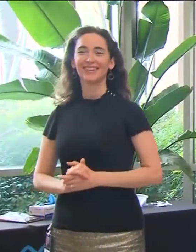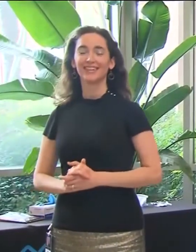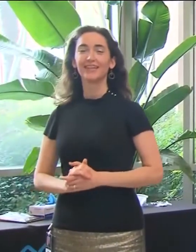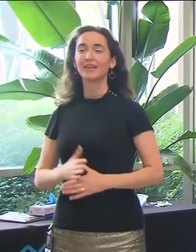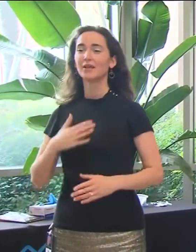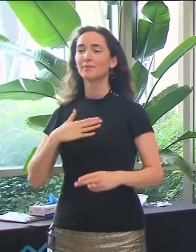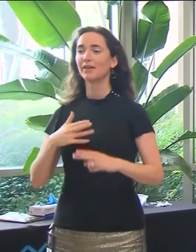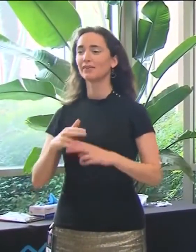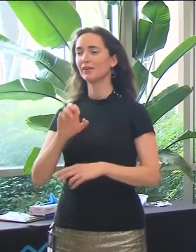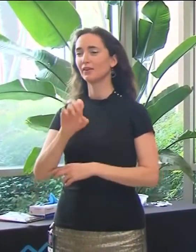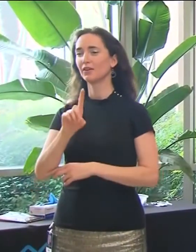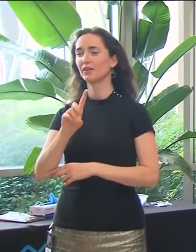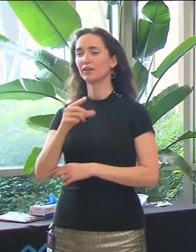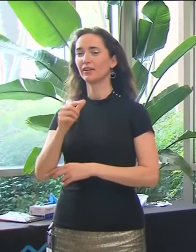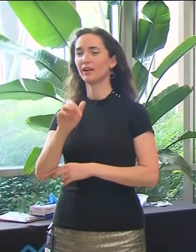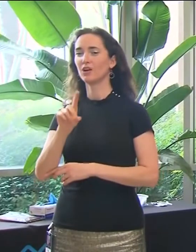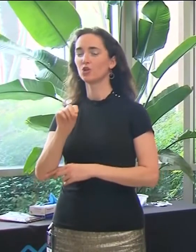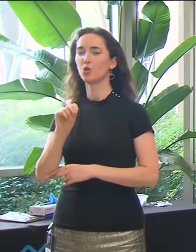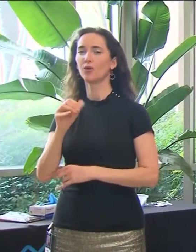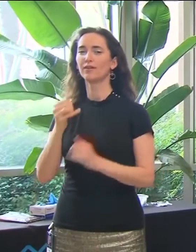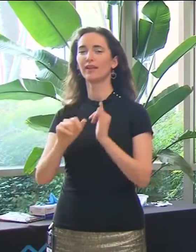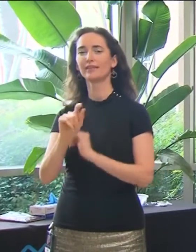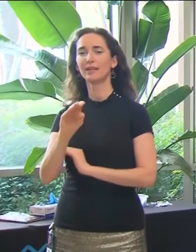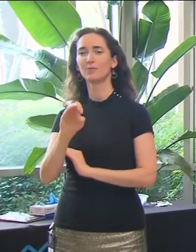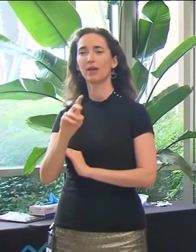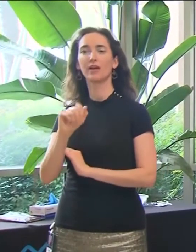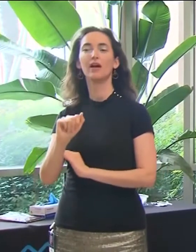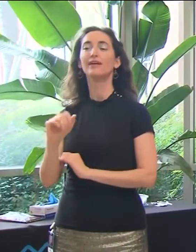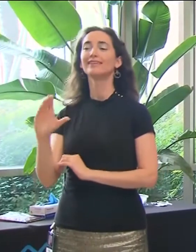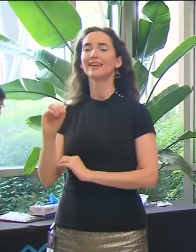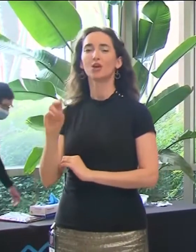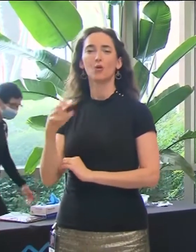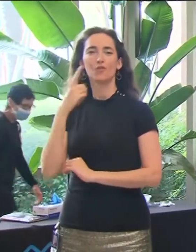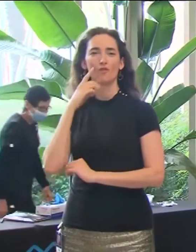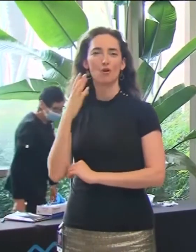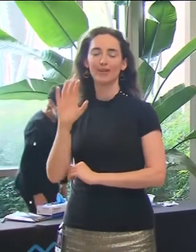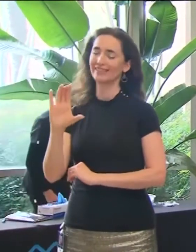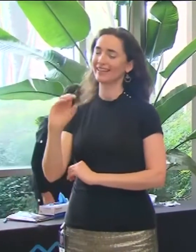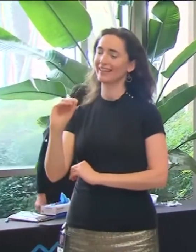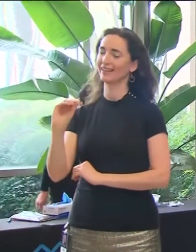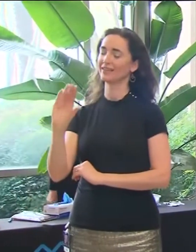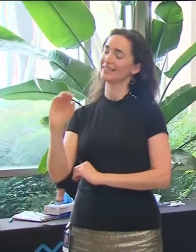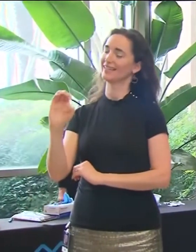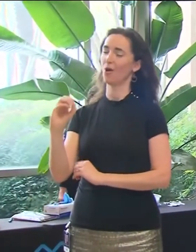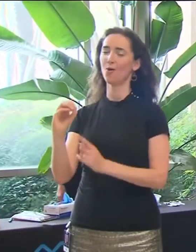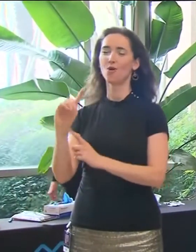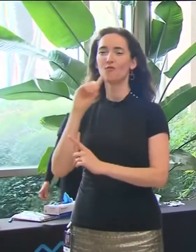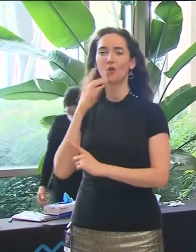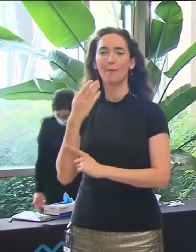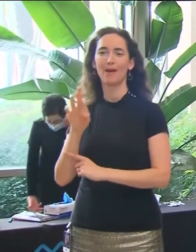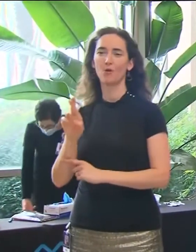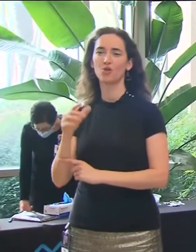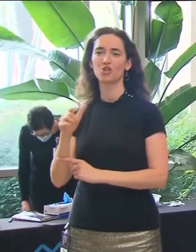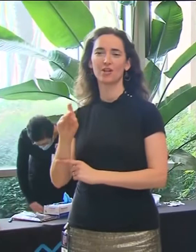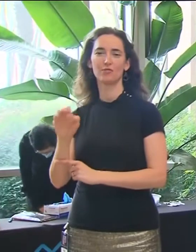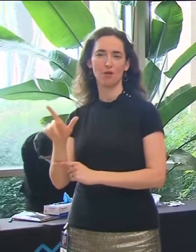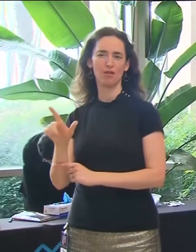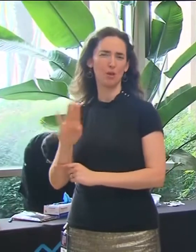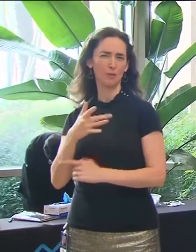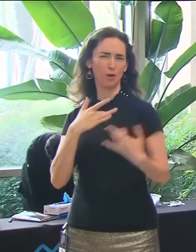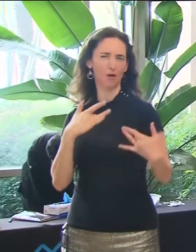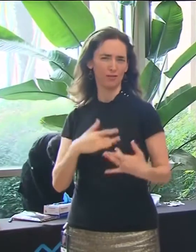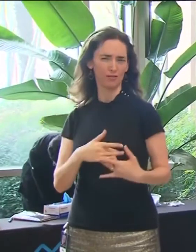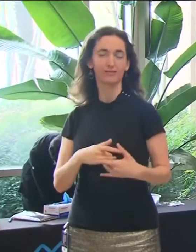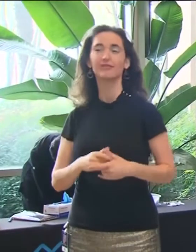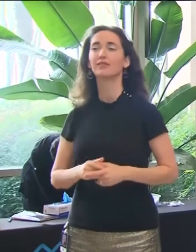My name is Edgardo Tenreira. I'm the CEO of Baton Rouge General. And I'm here to welcome